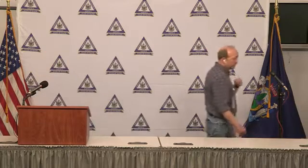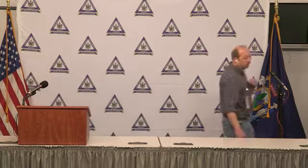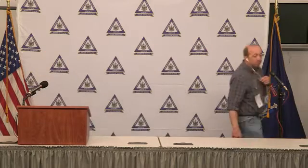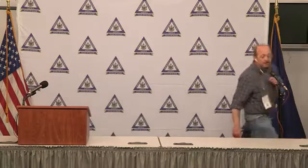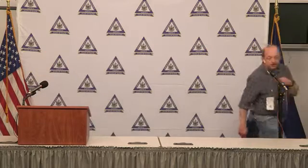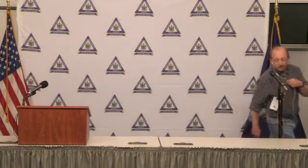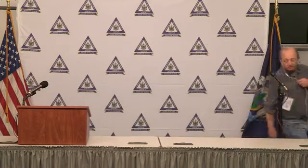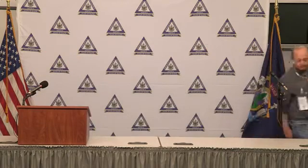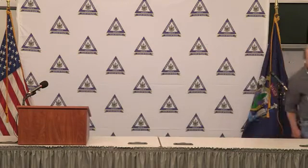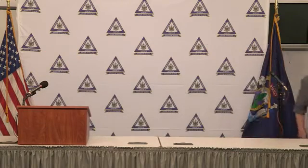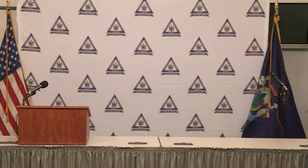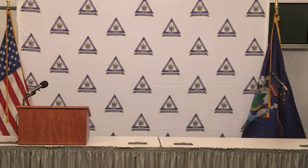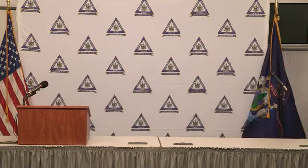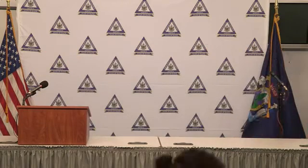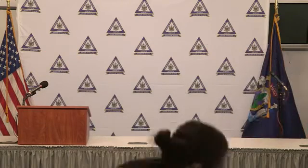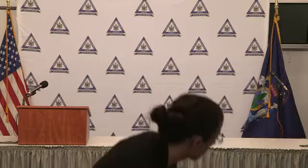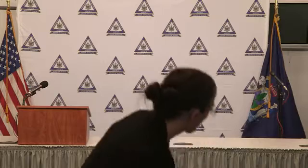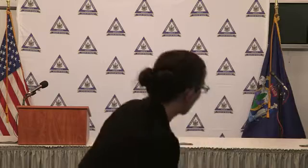Maybe.